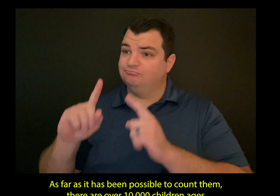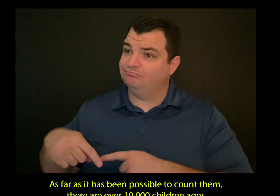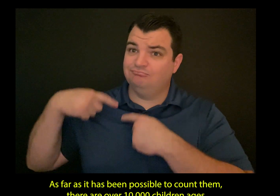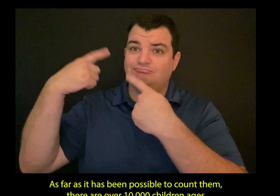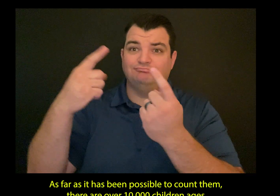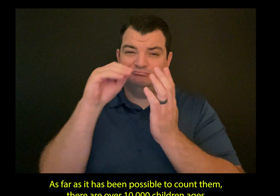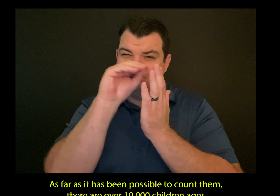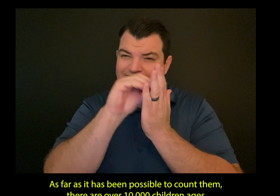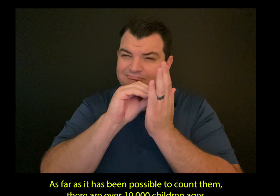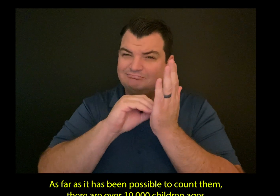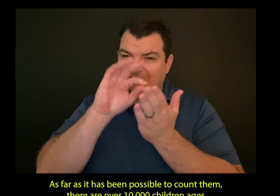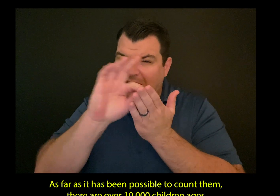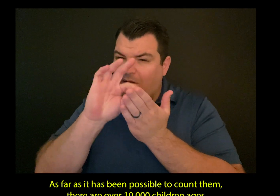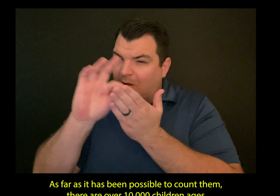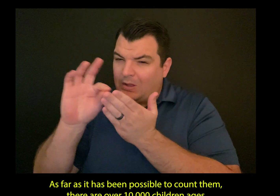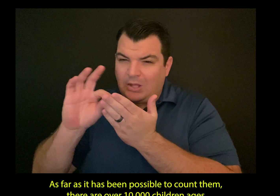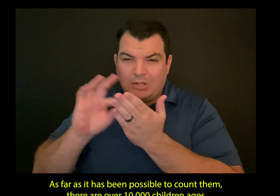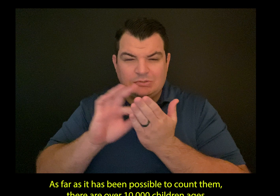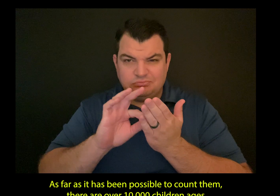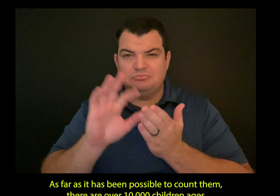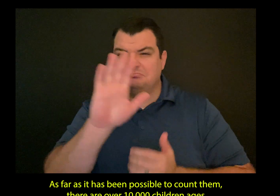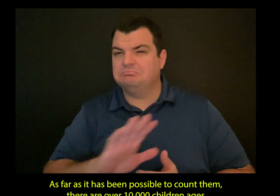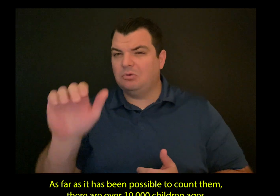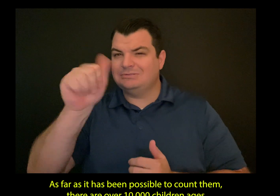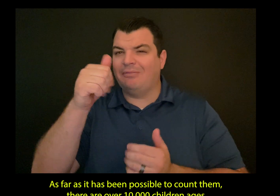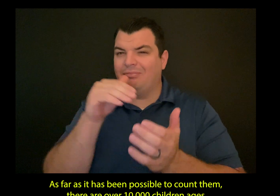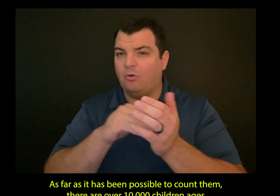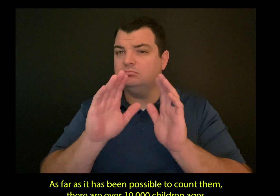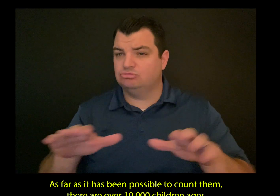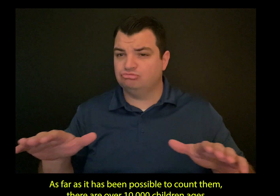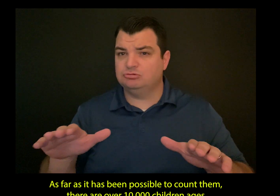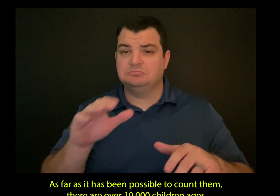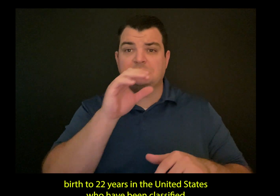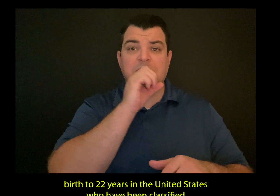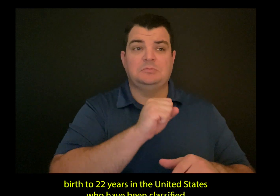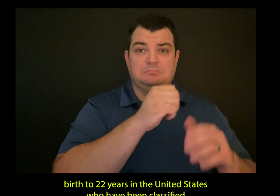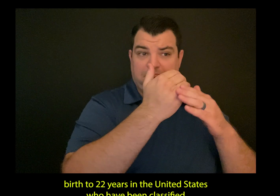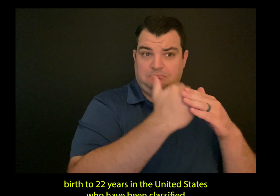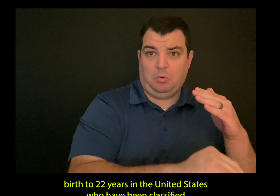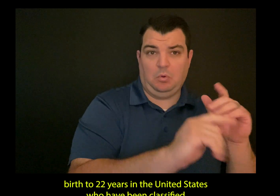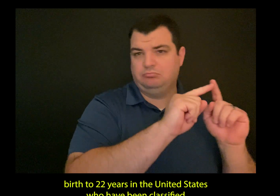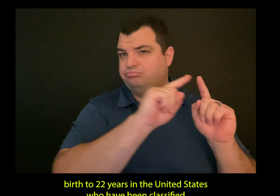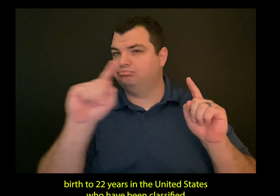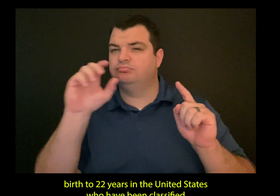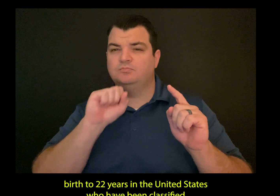As far as it has been possible to count them, there are over 10,000 children, ages birth to 22 years, in the